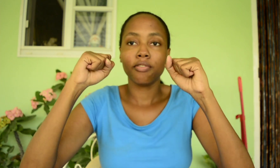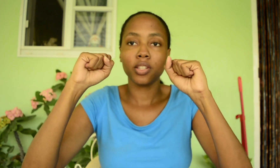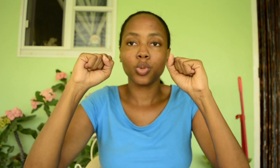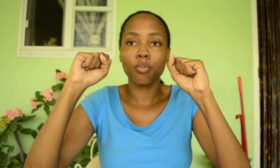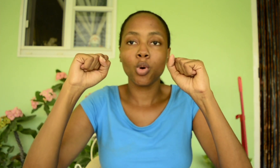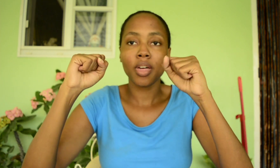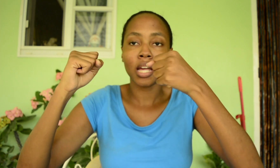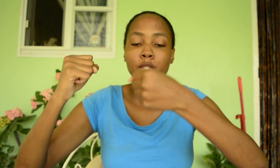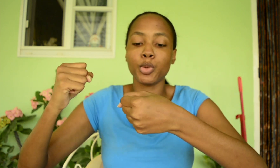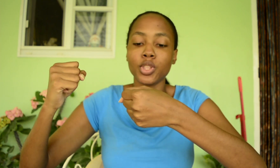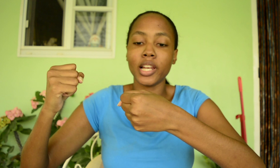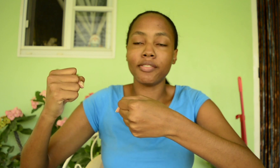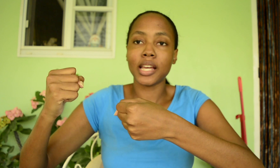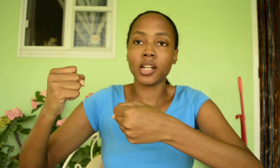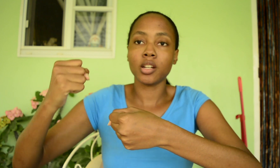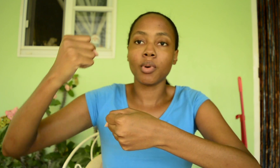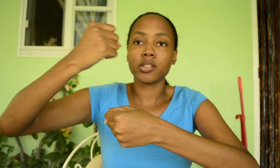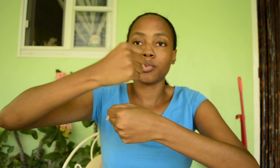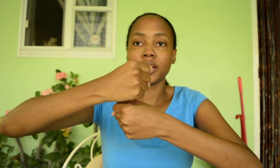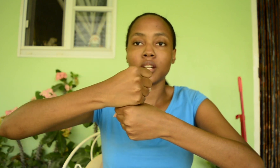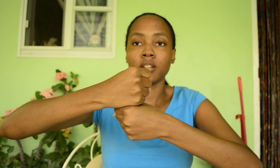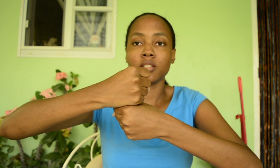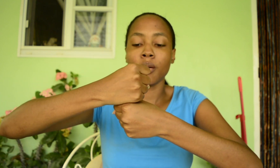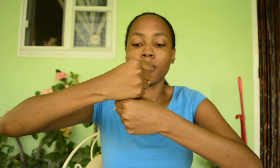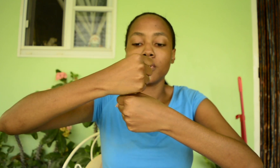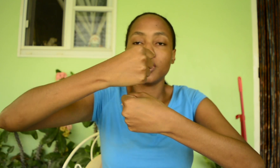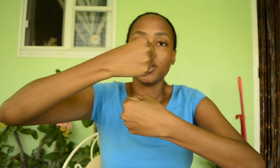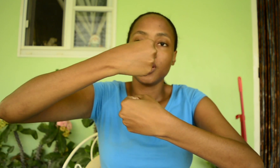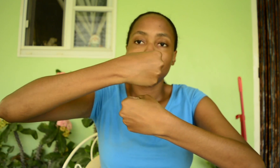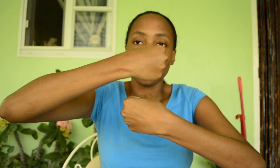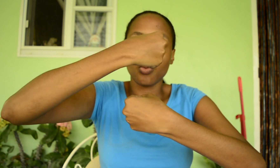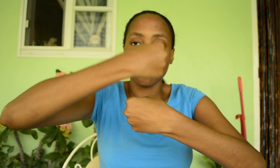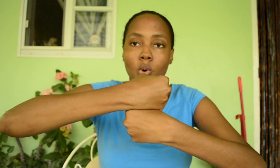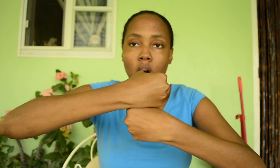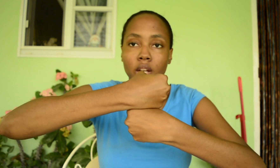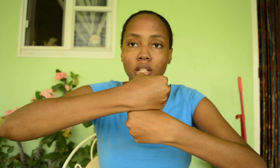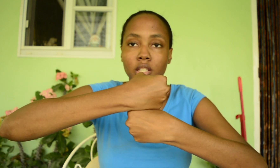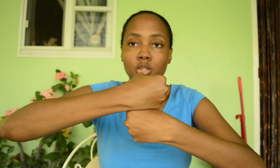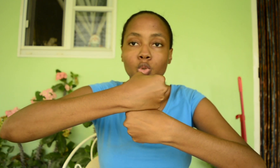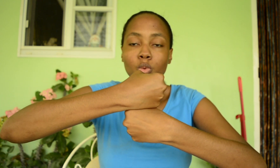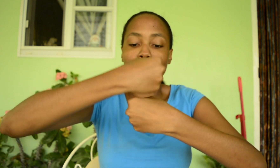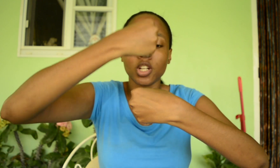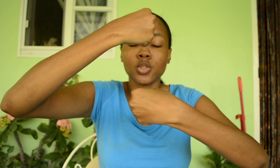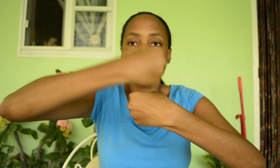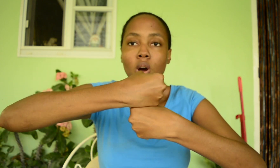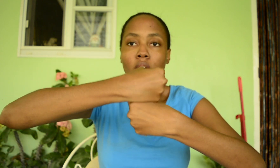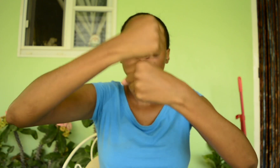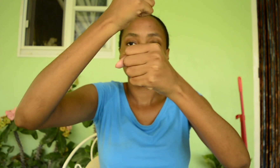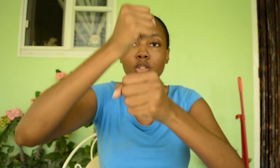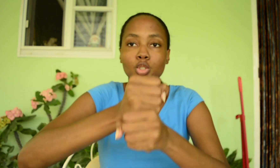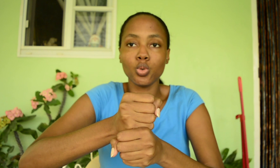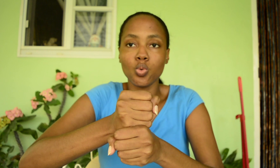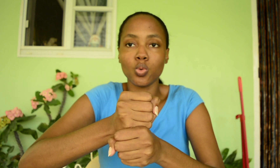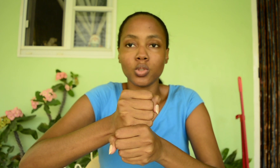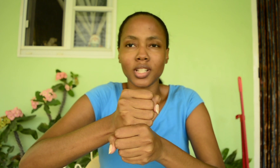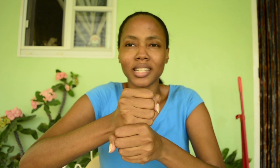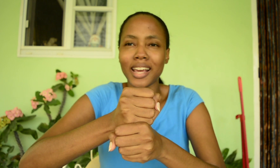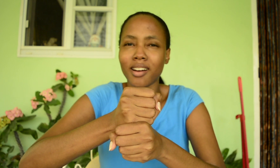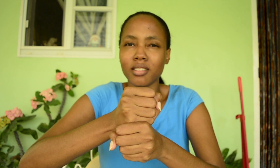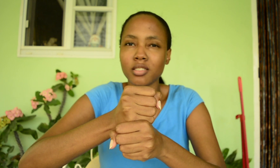fist with both hands. Put the left hand on the bottom, right hand on the top. One, it's two motions. 1, 2. So it's like sort